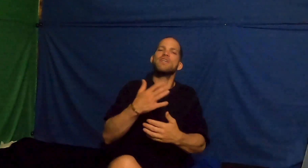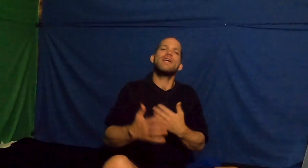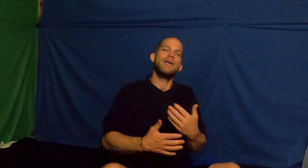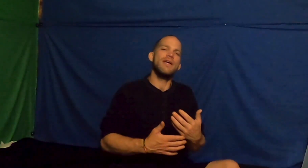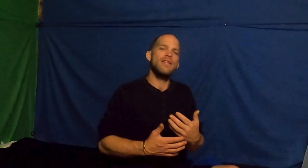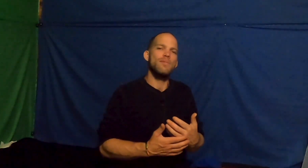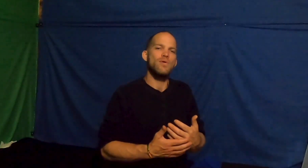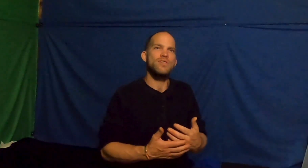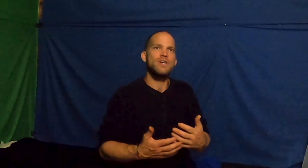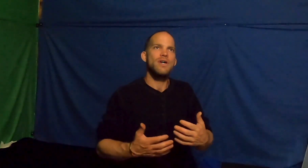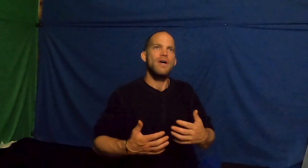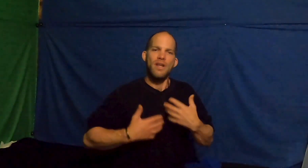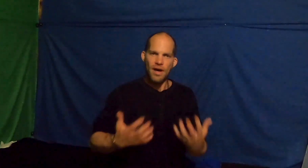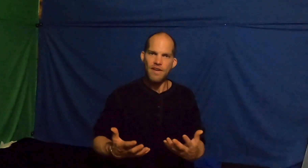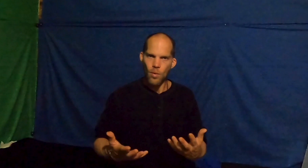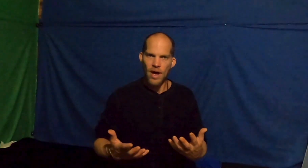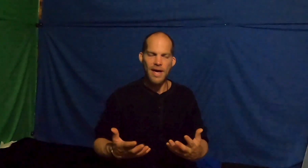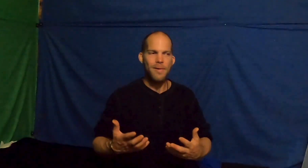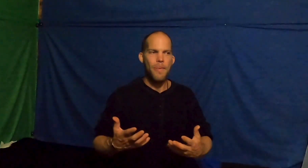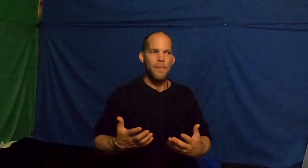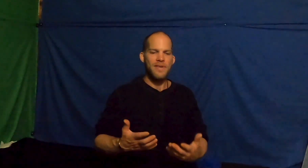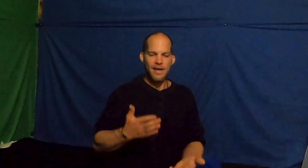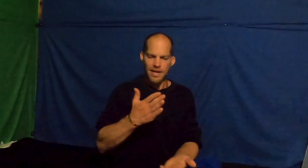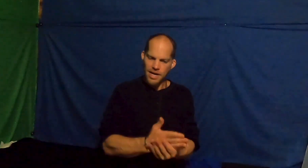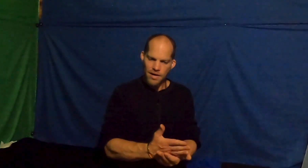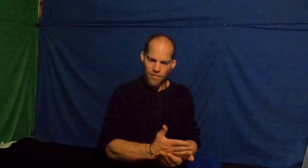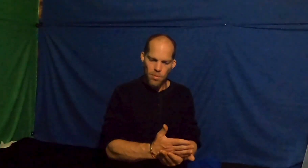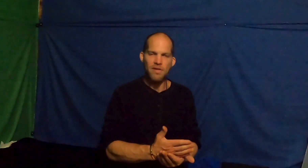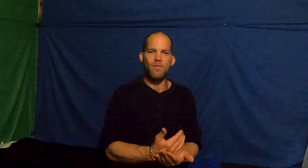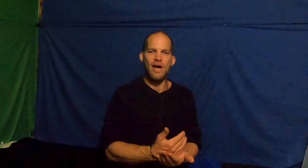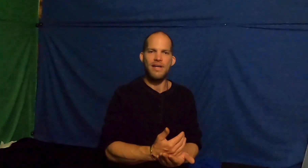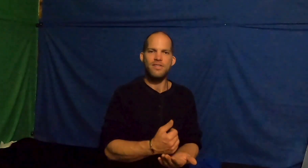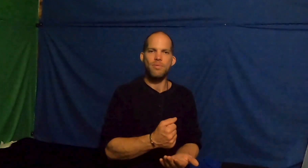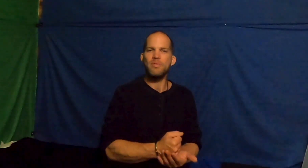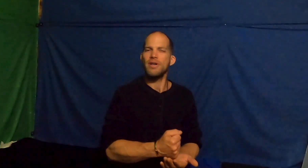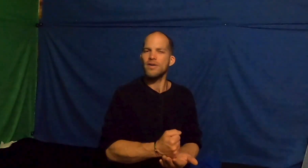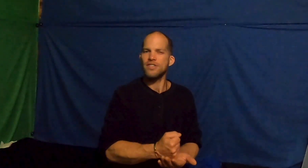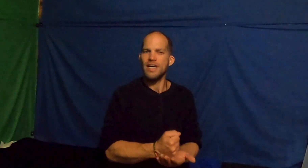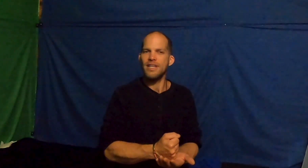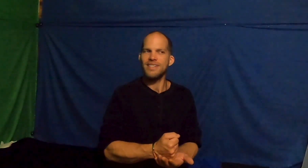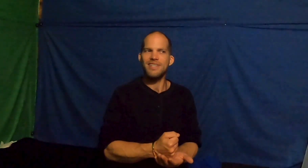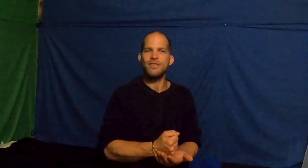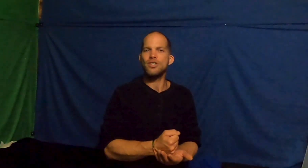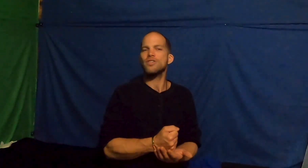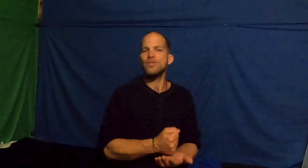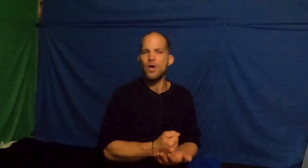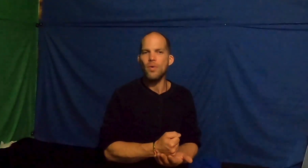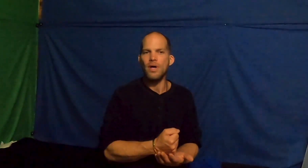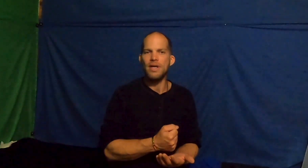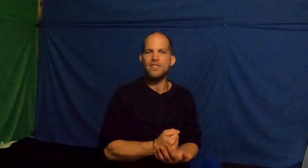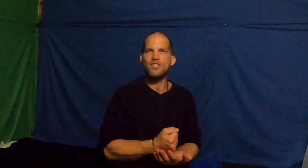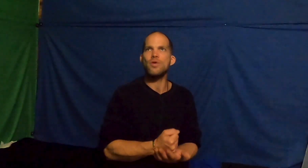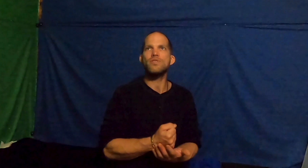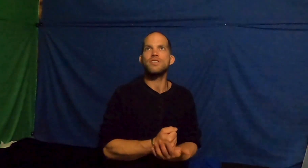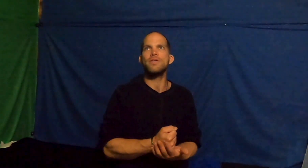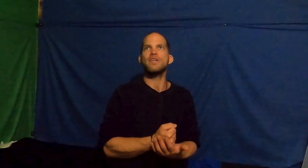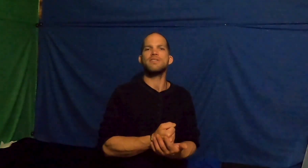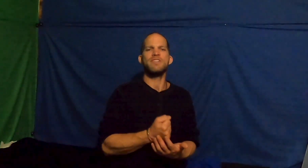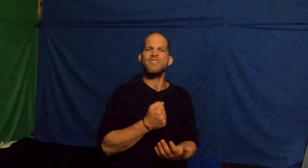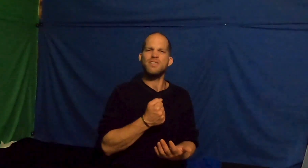it in the most loving way, yet informative way, so people can understand that this isn't just a joke and it's so serious. I mean, there's some